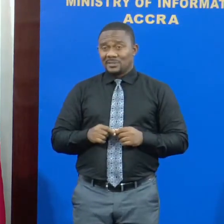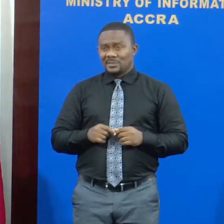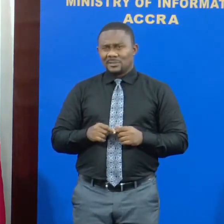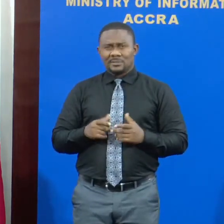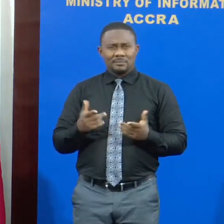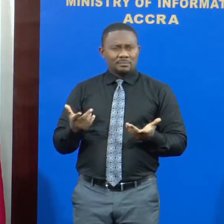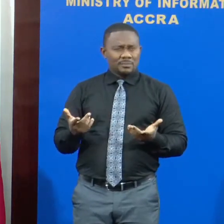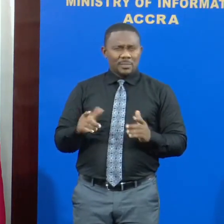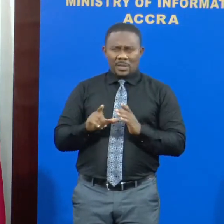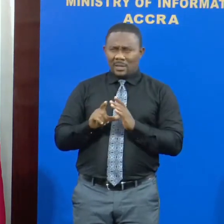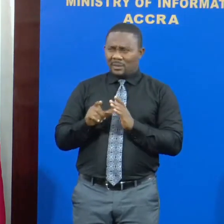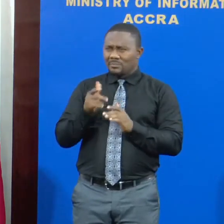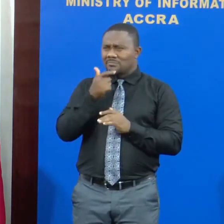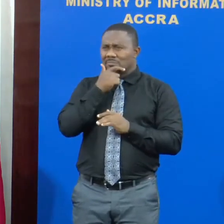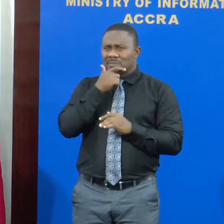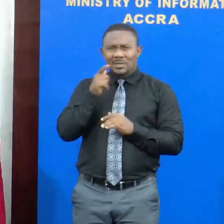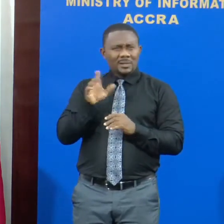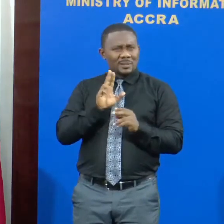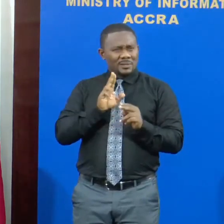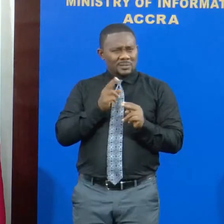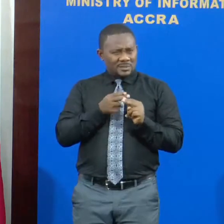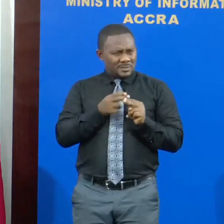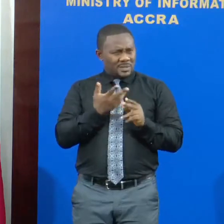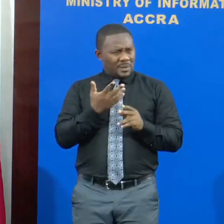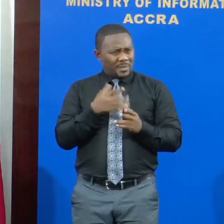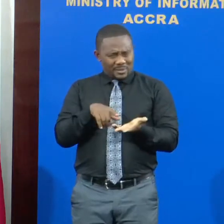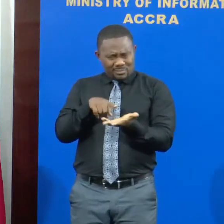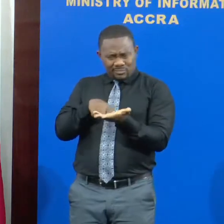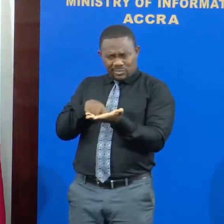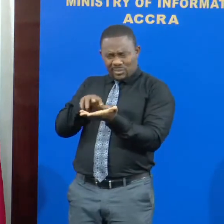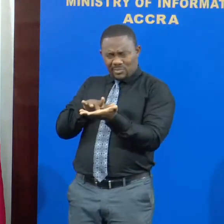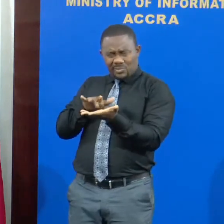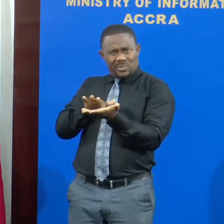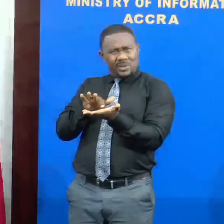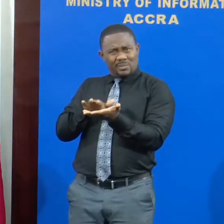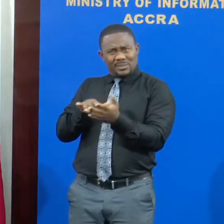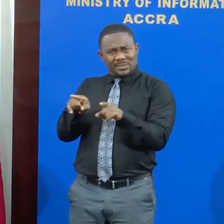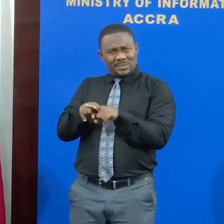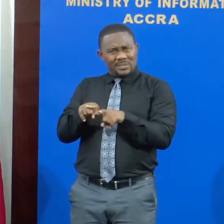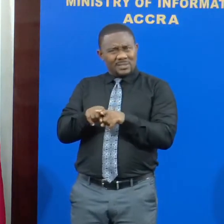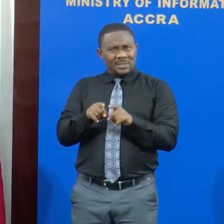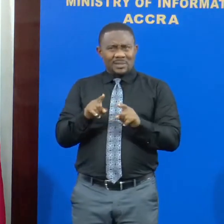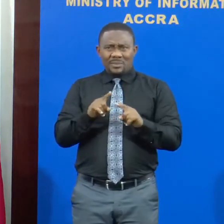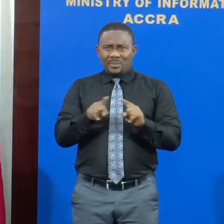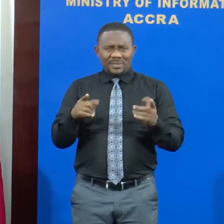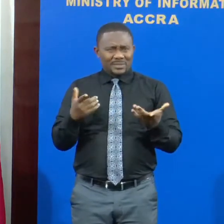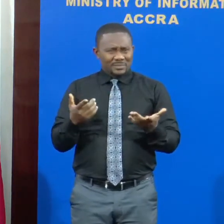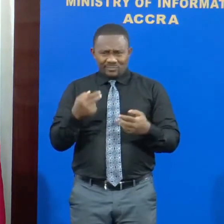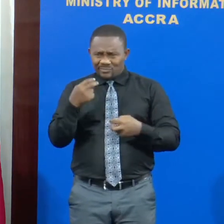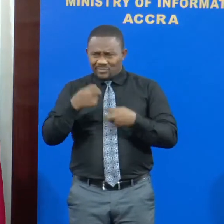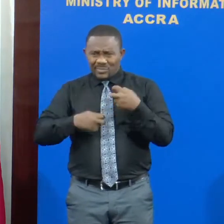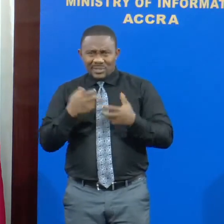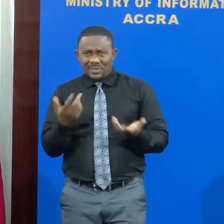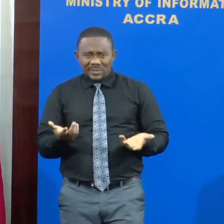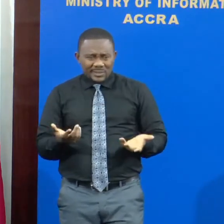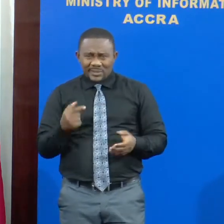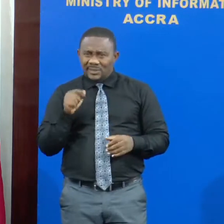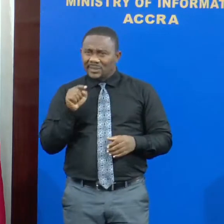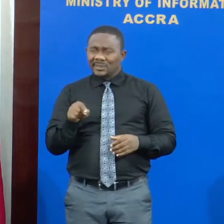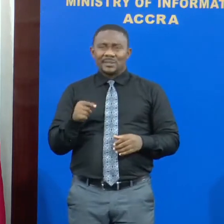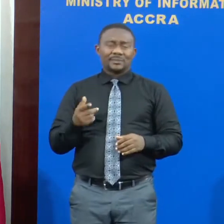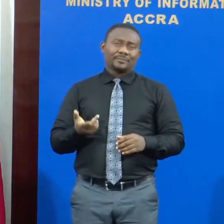they came and they registered, they gave a different name. But the fingerprints, the biometrics are the same. But there's a conflict between the biographic